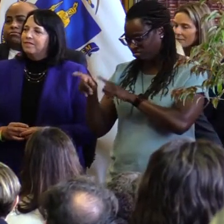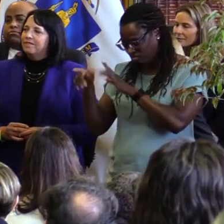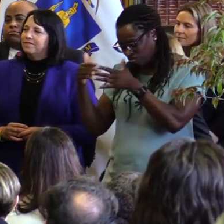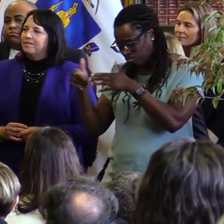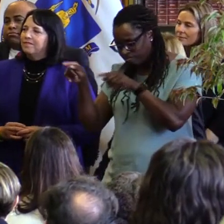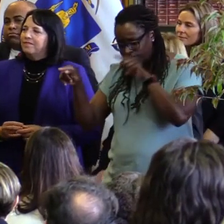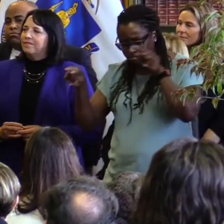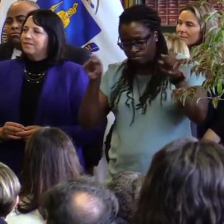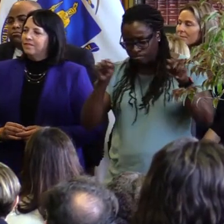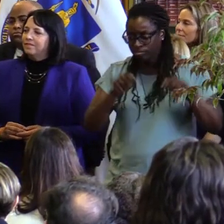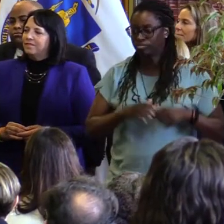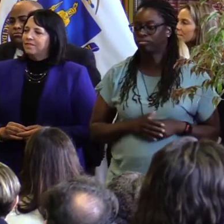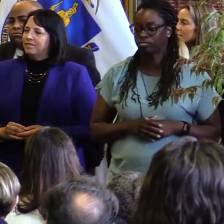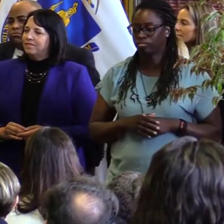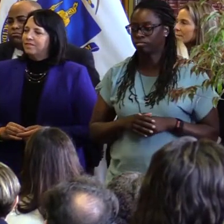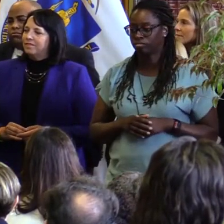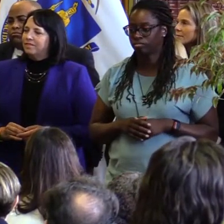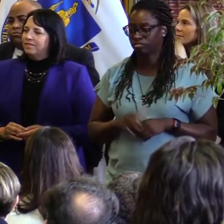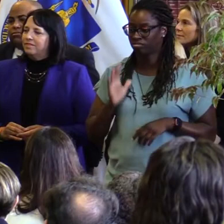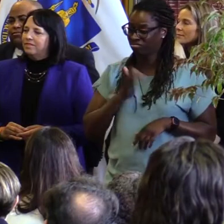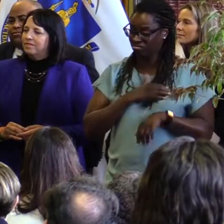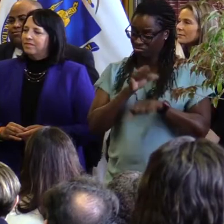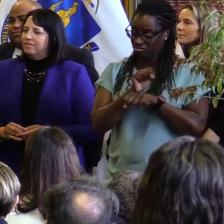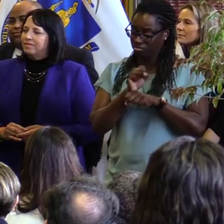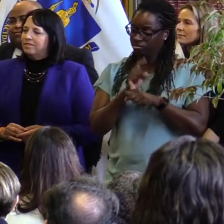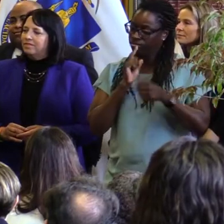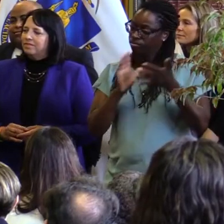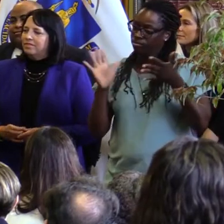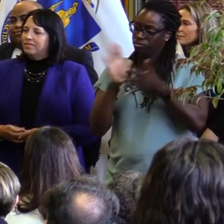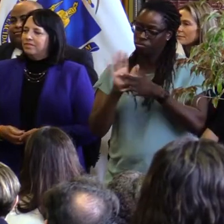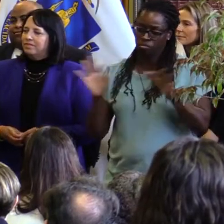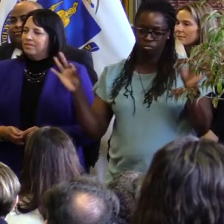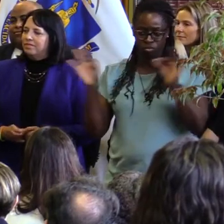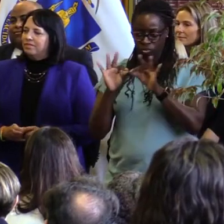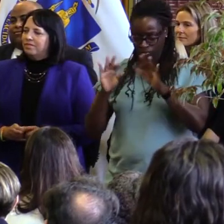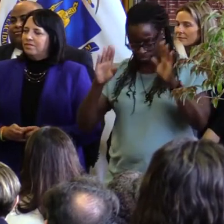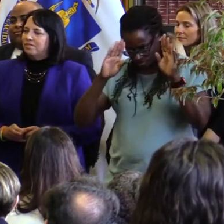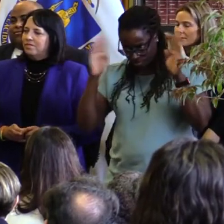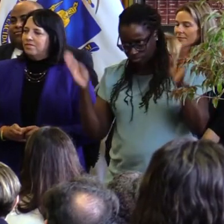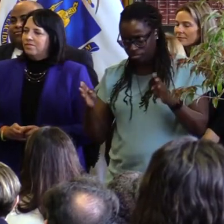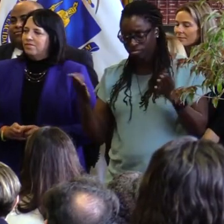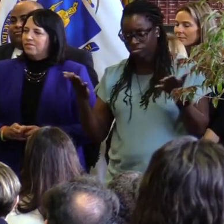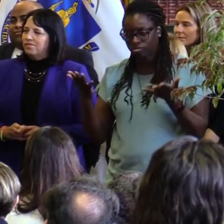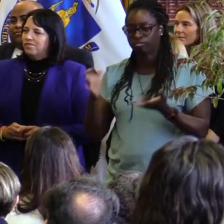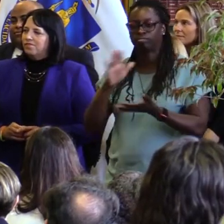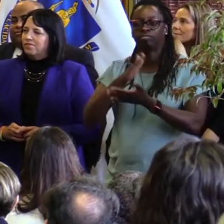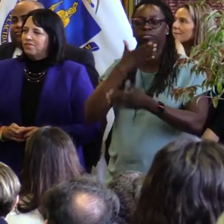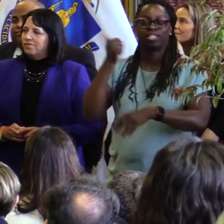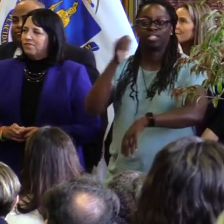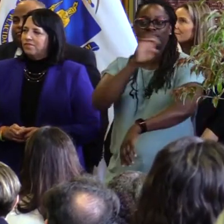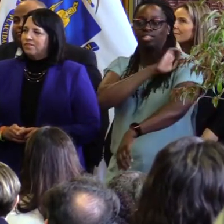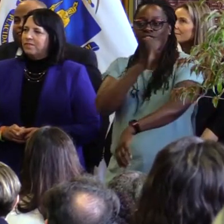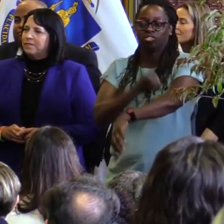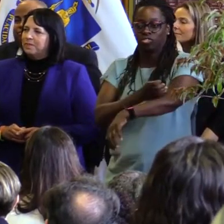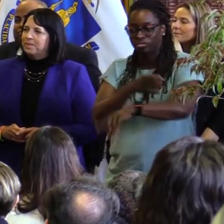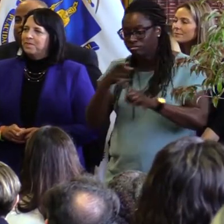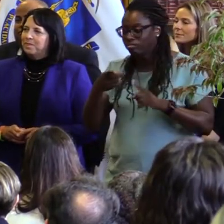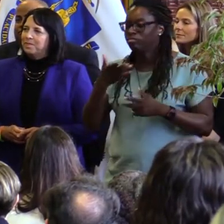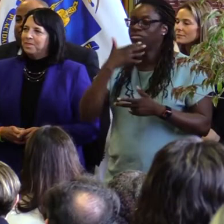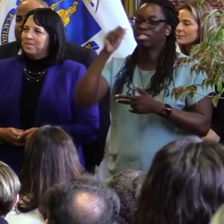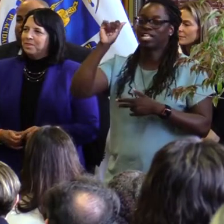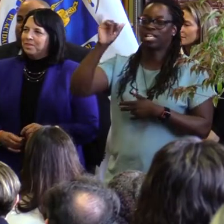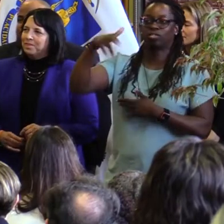know this work is important, and that's why it is targeted, and that's why it is unique. Today, through this vehicle, we're